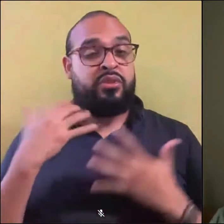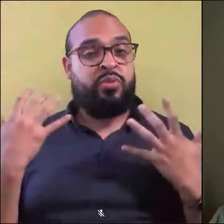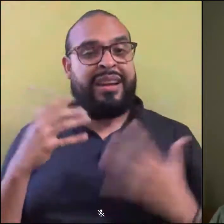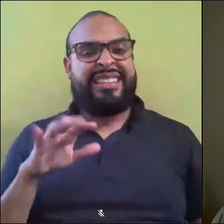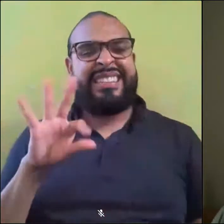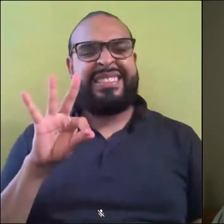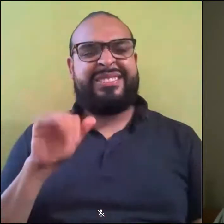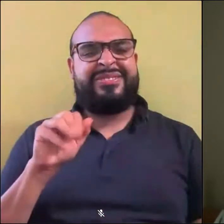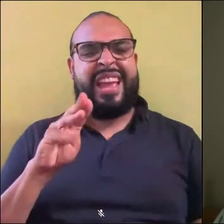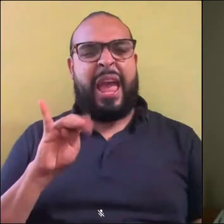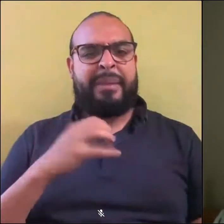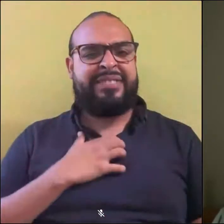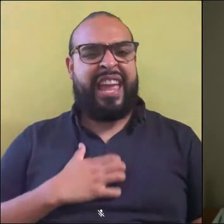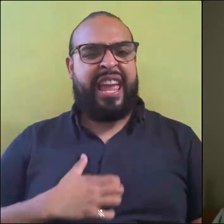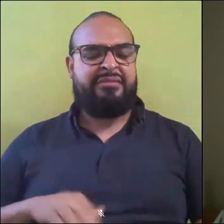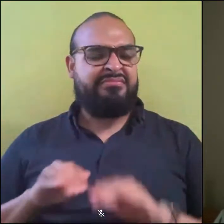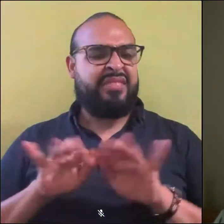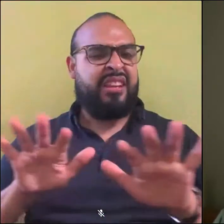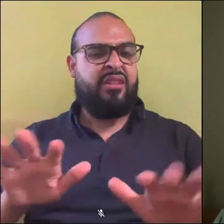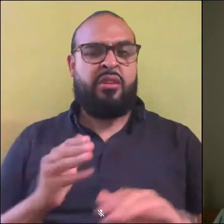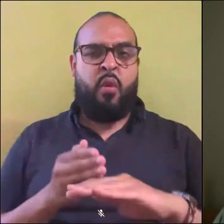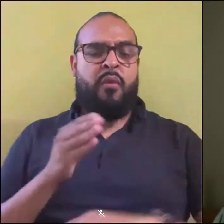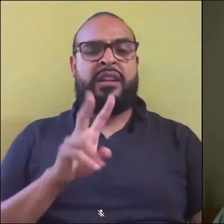people over a 2-year period die of hunger.